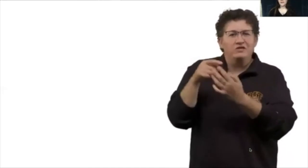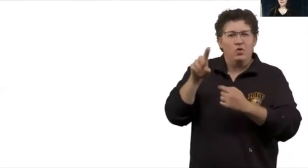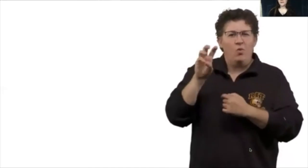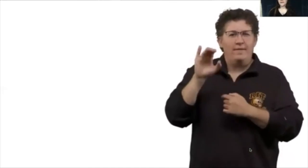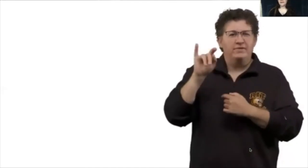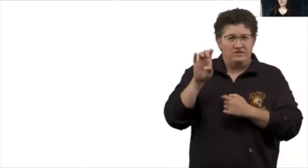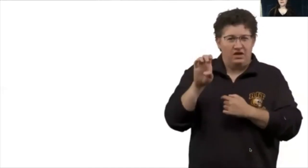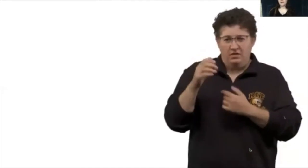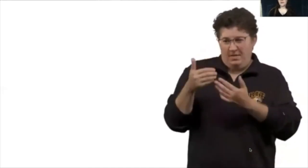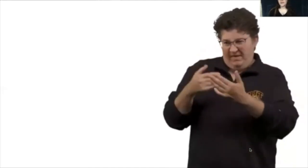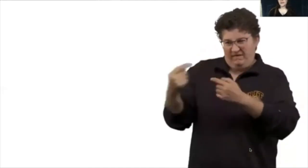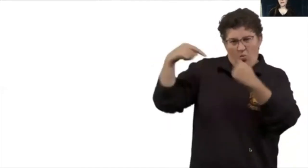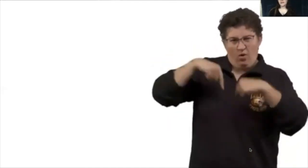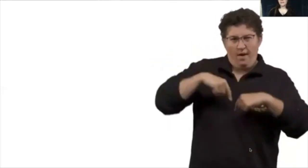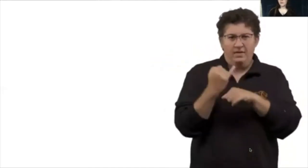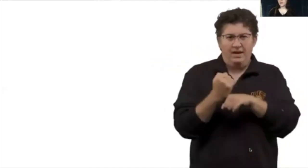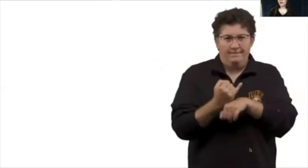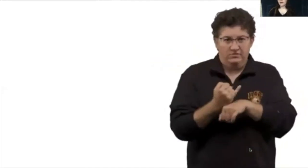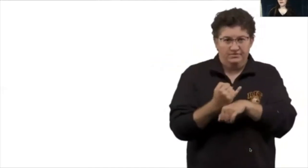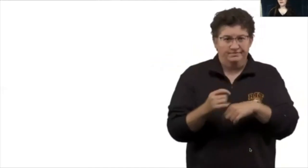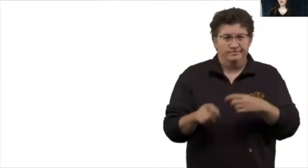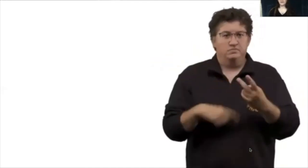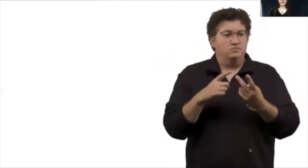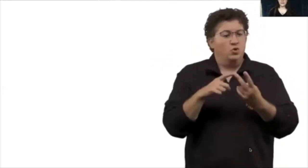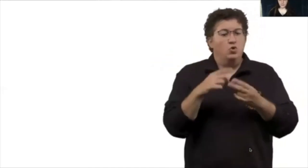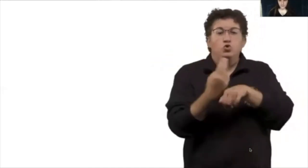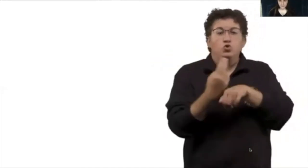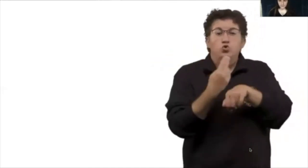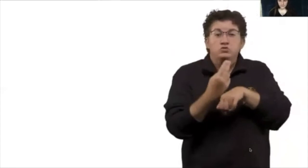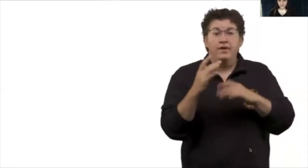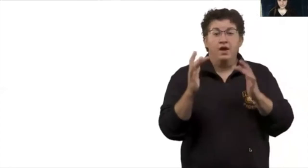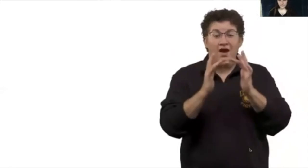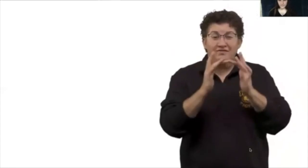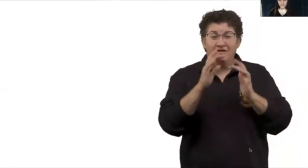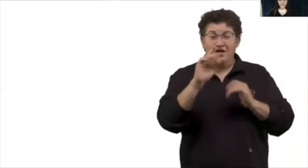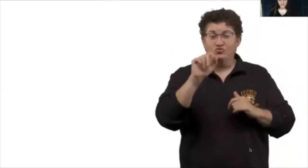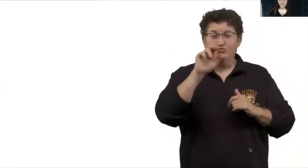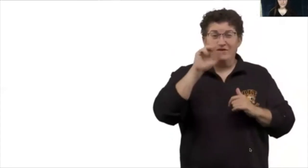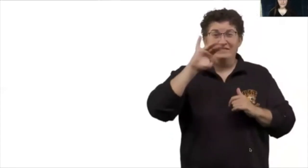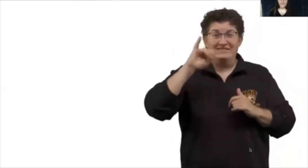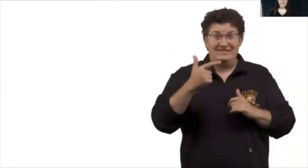and using the Daily Health Screen website before ever coming onto campus.